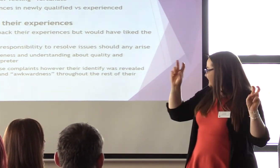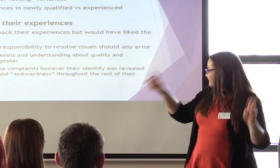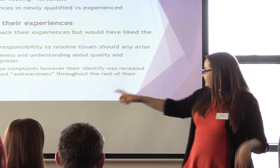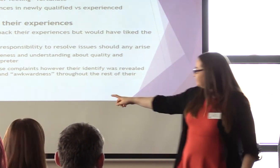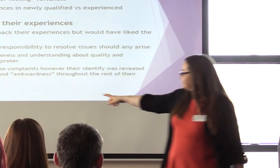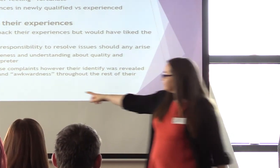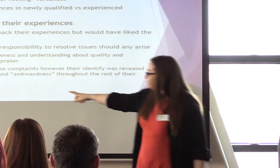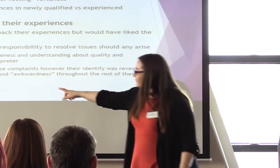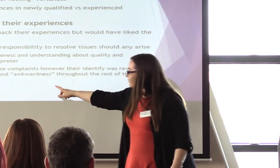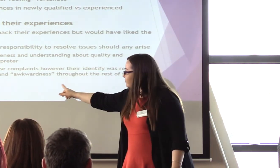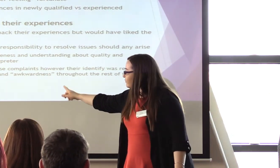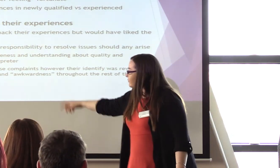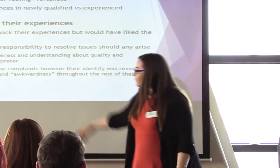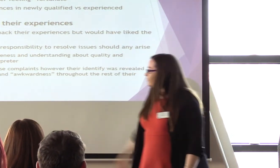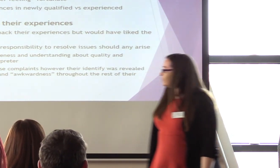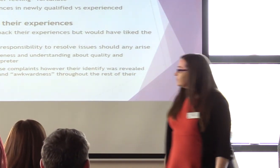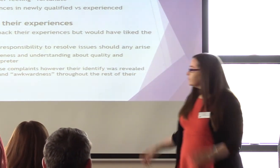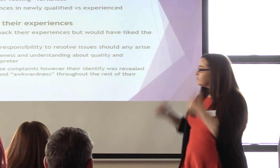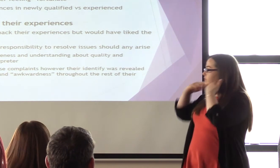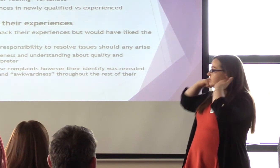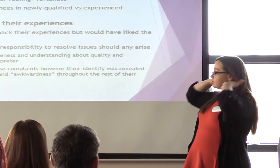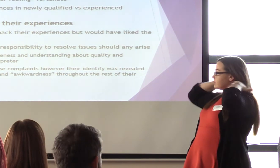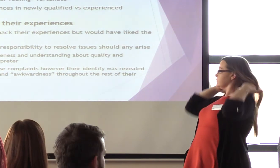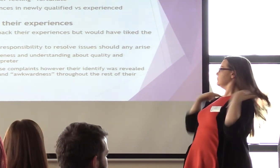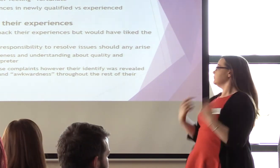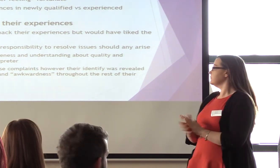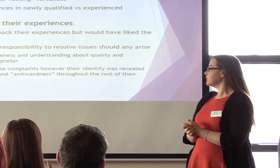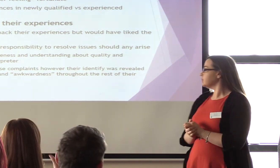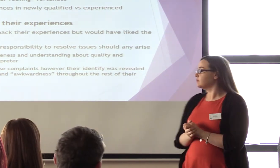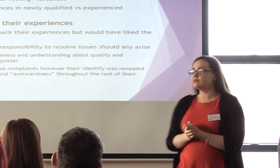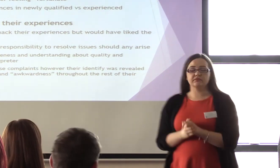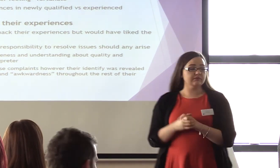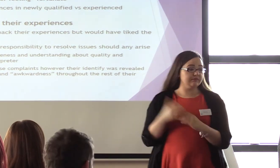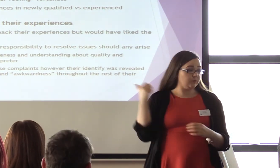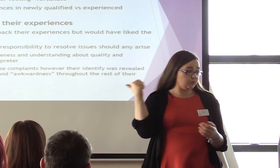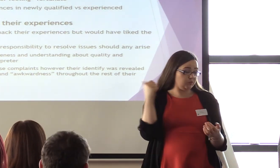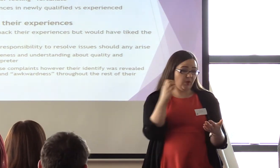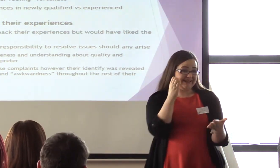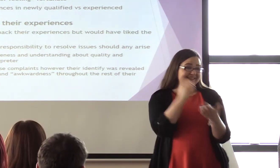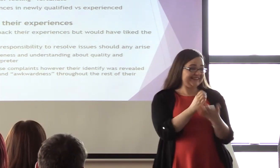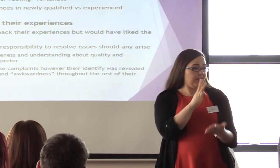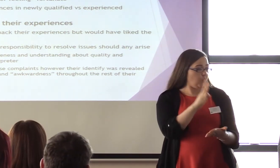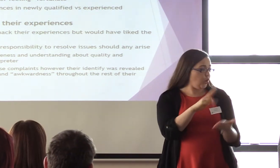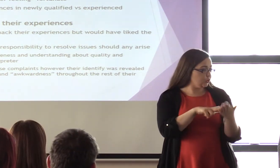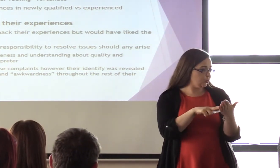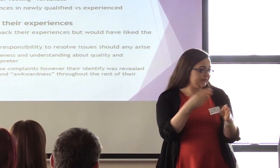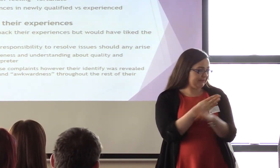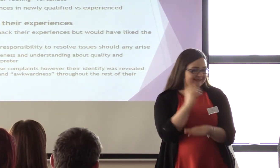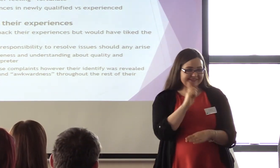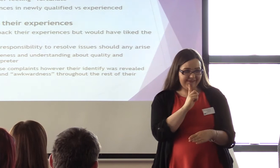I suppose kind of brings about that kind of bad feeling or awkwardness throughout the rest of the semester. And they're the